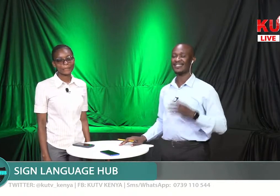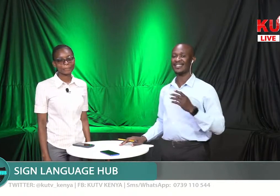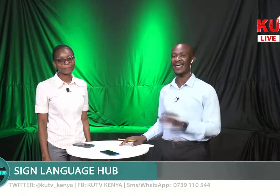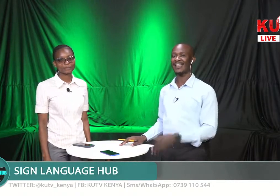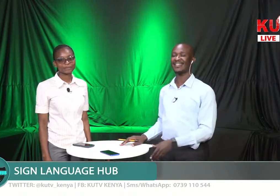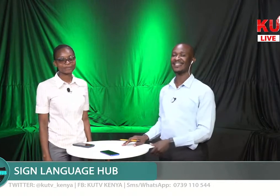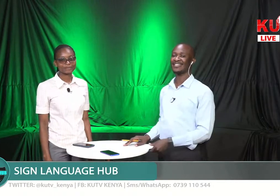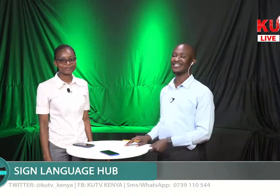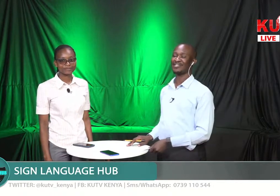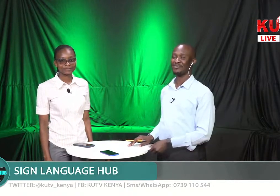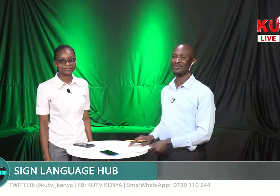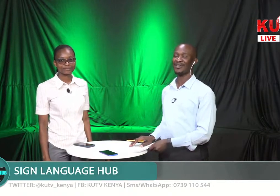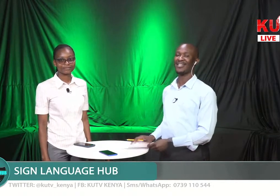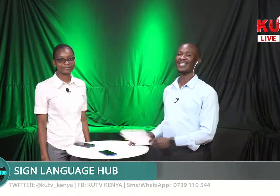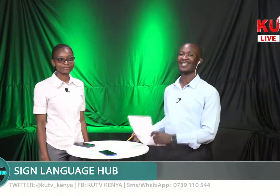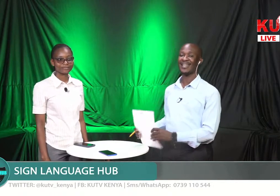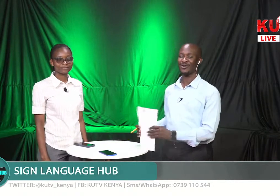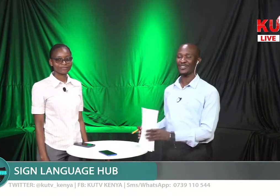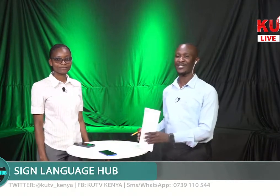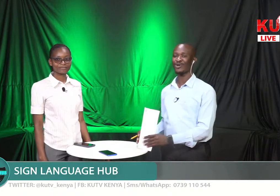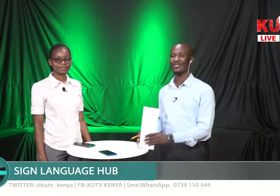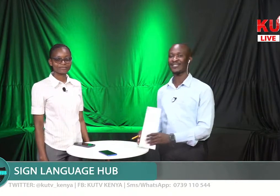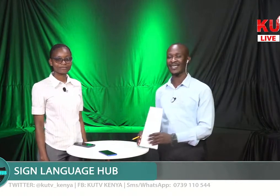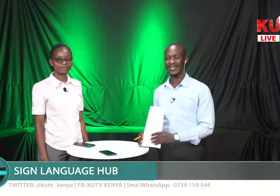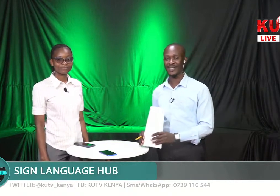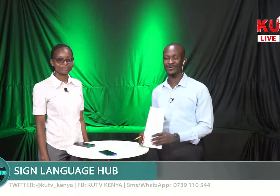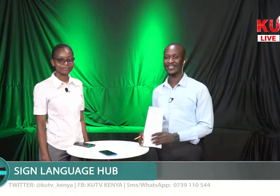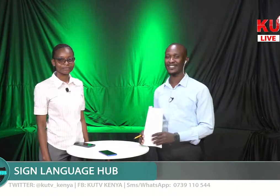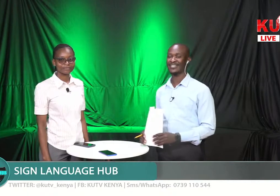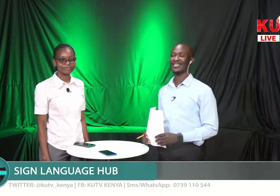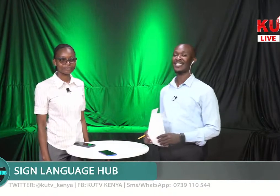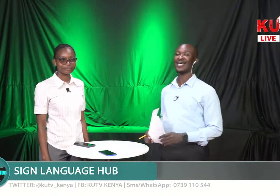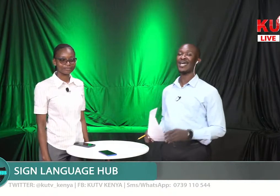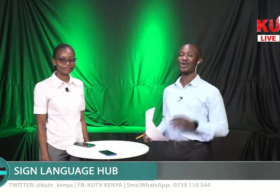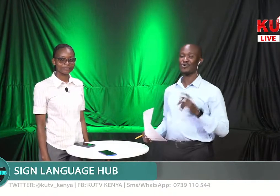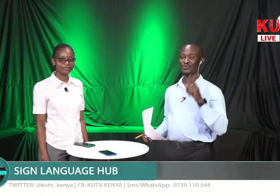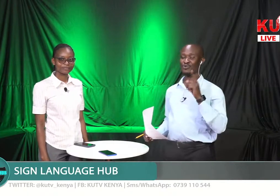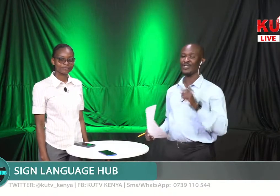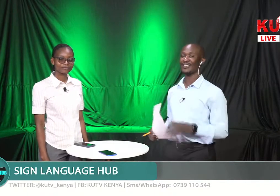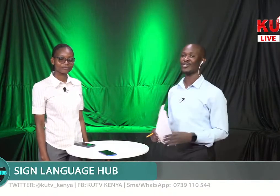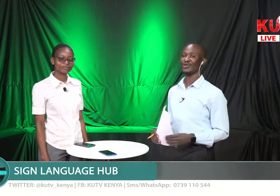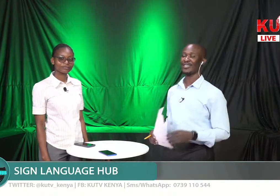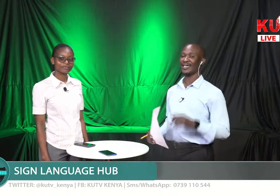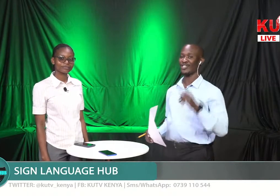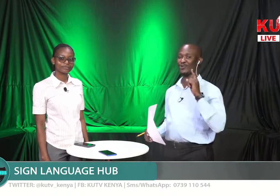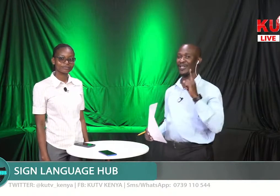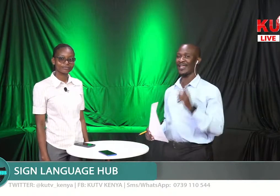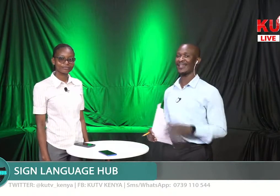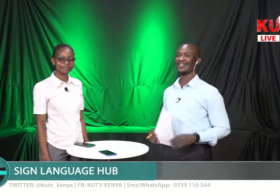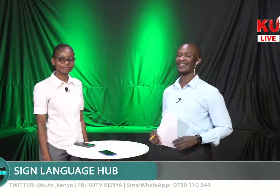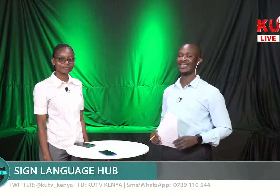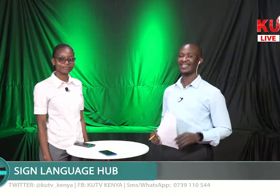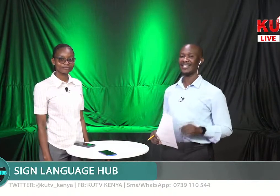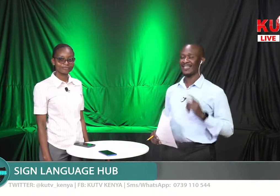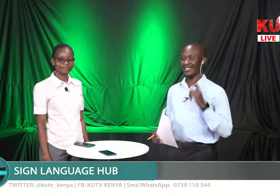learn this noble language called sign language. I hope you will enjoy and you will learn.